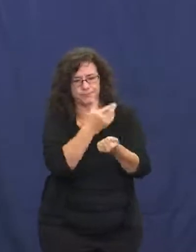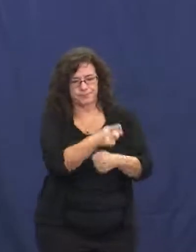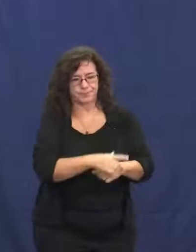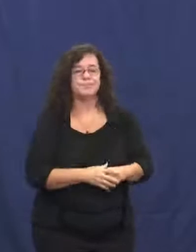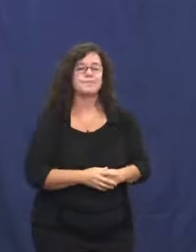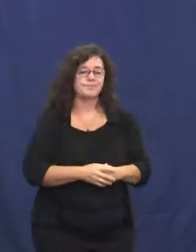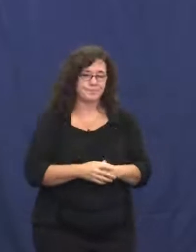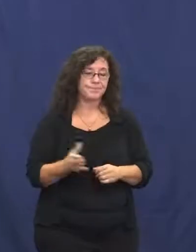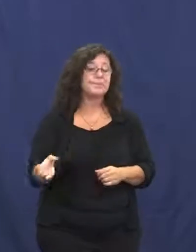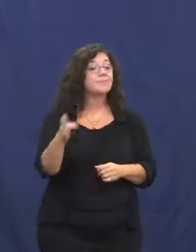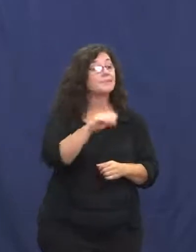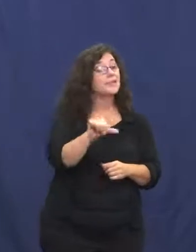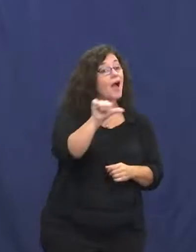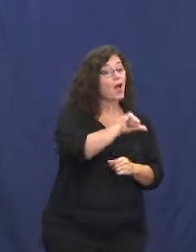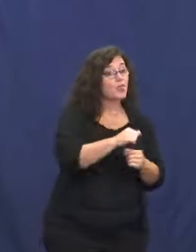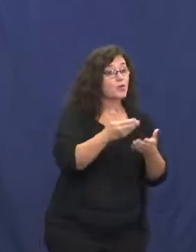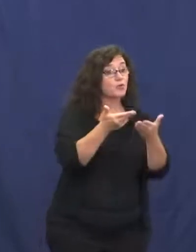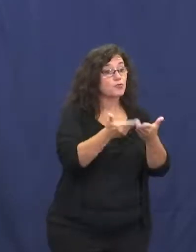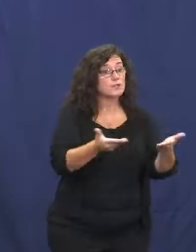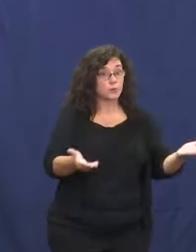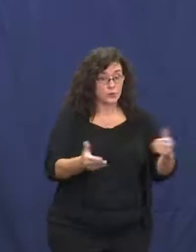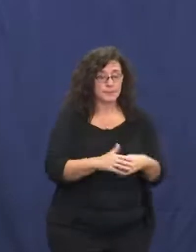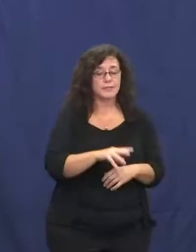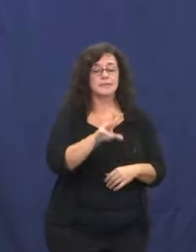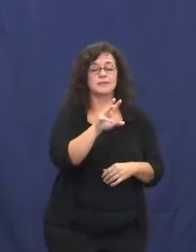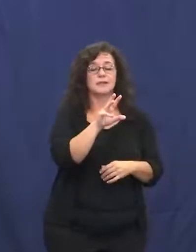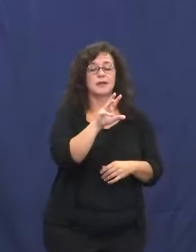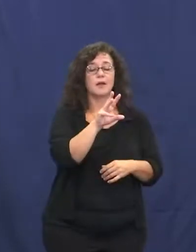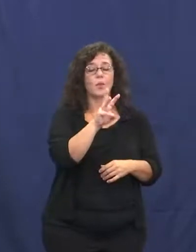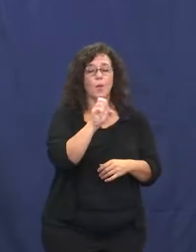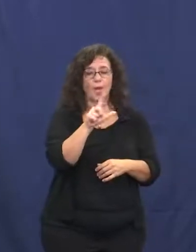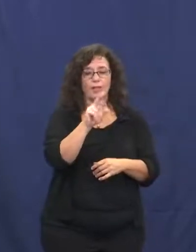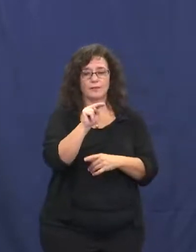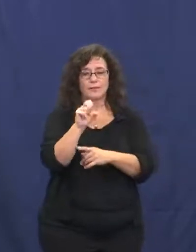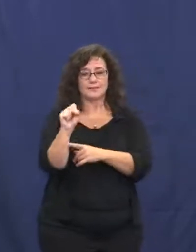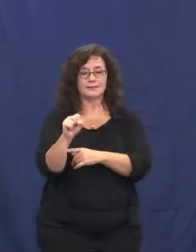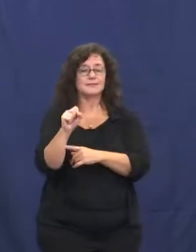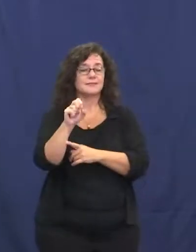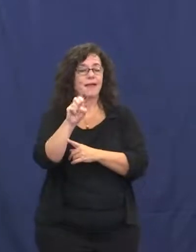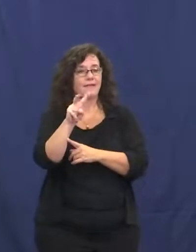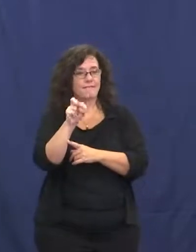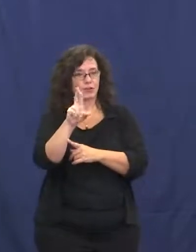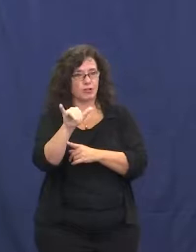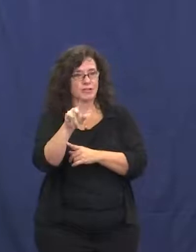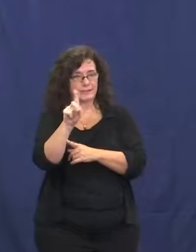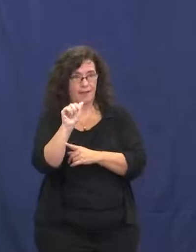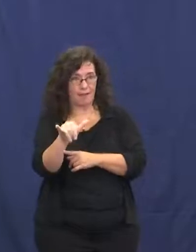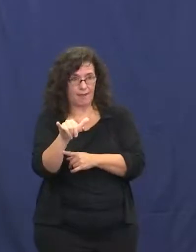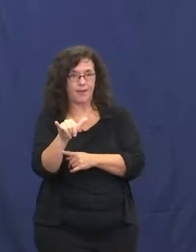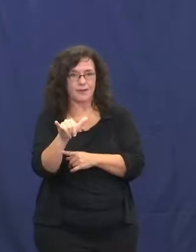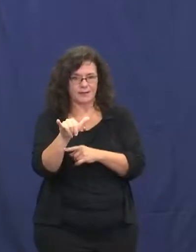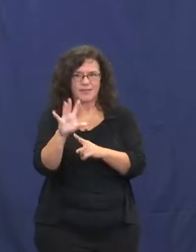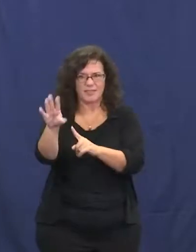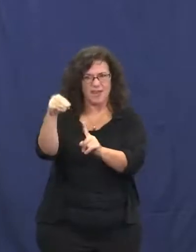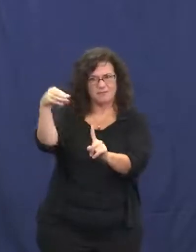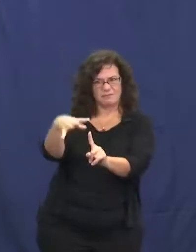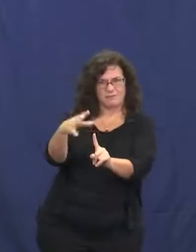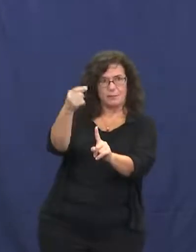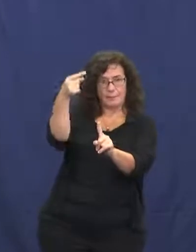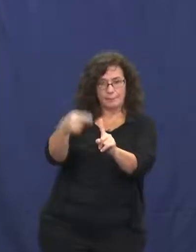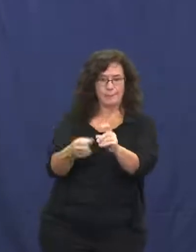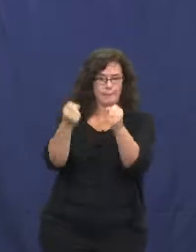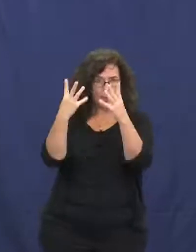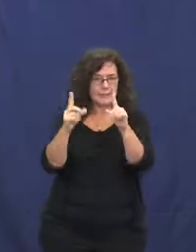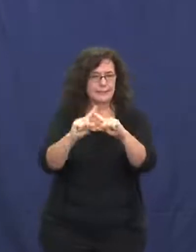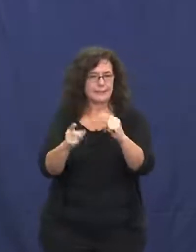resources, wellnesseveryday.org. Really want to highlight that for you. There are resources that are available, and it's so important, especially at a time when we're asking our seniors